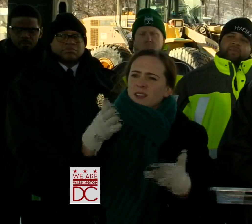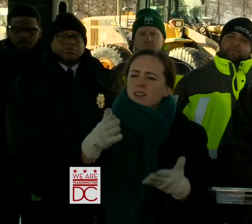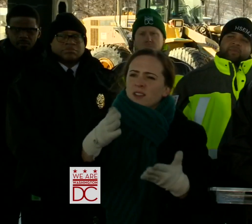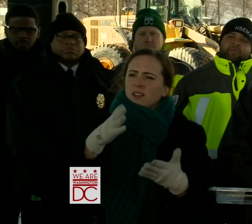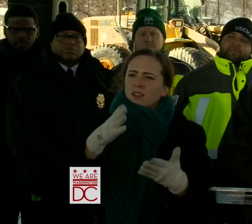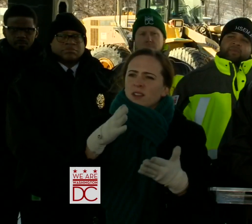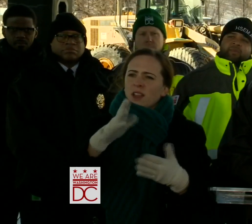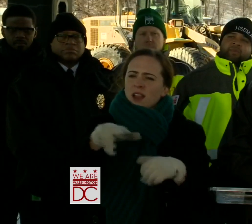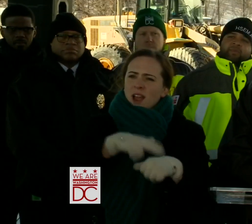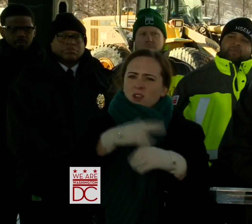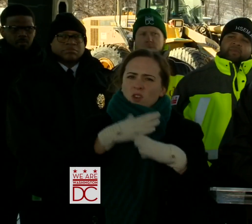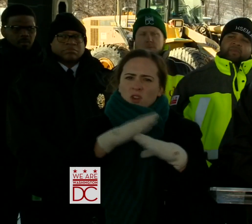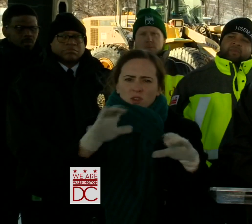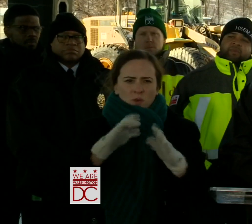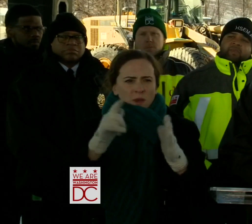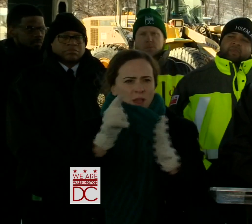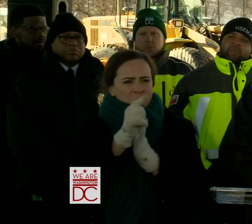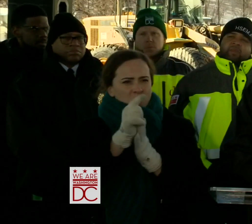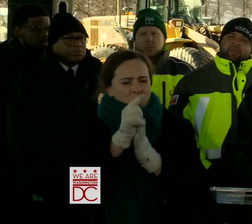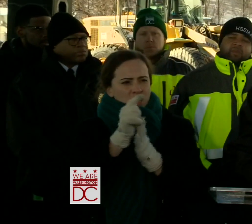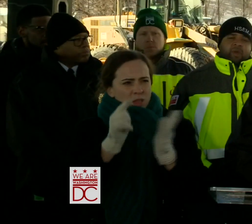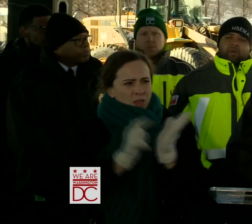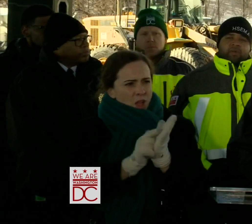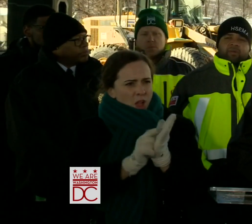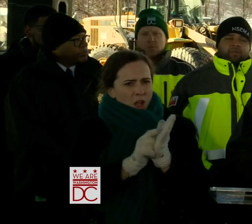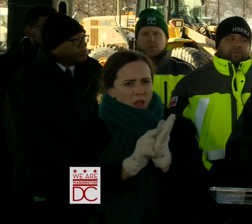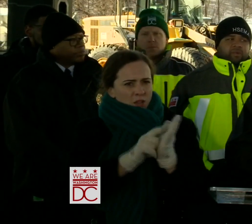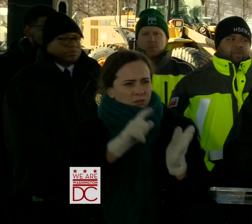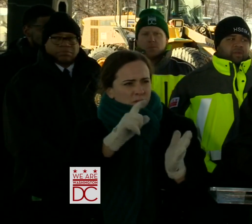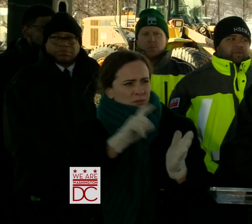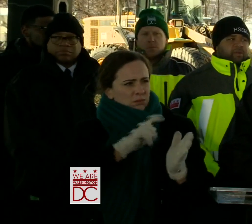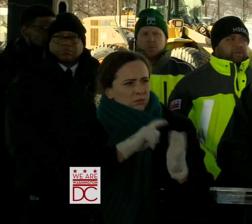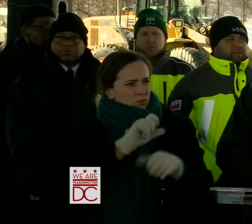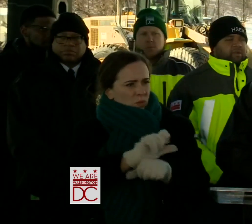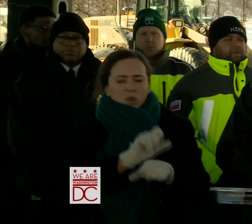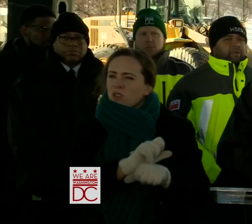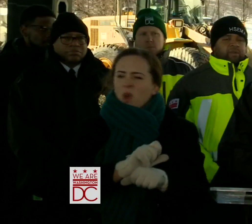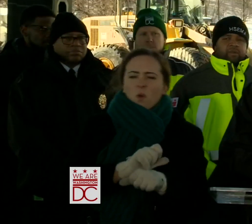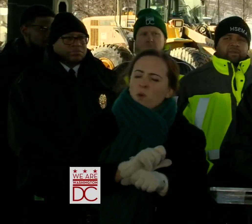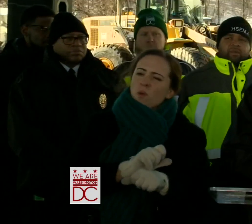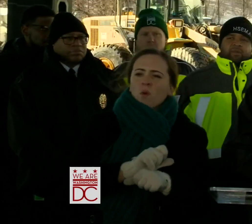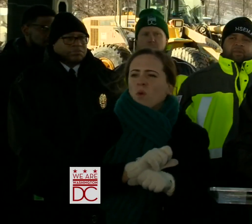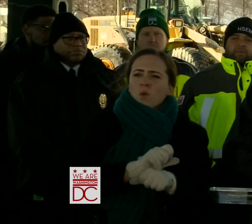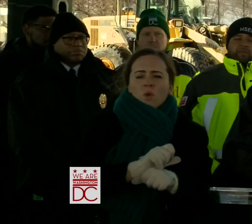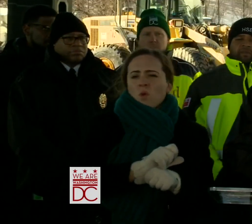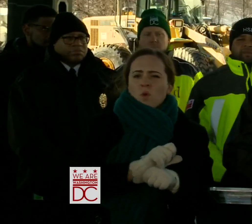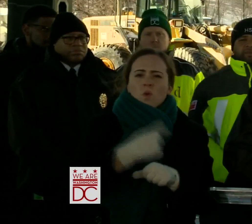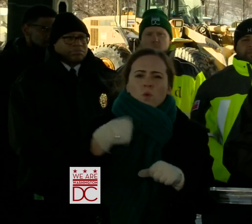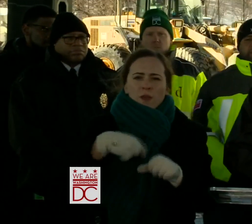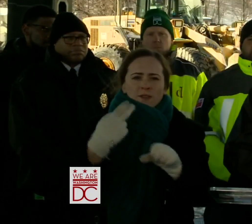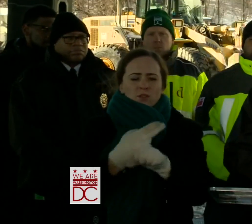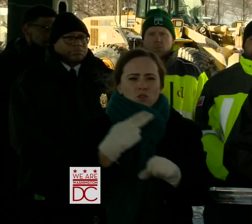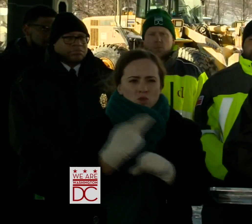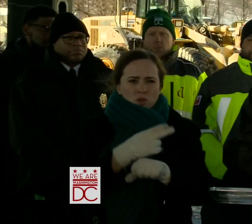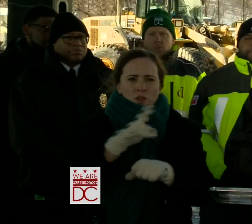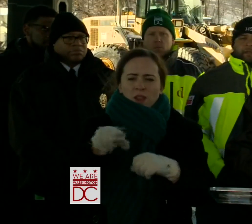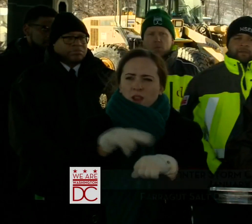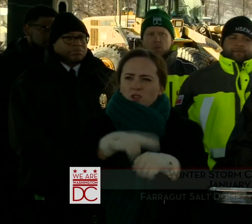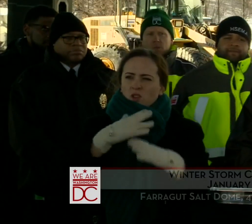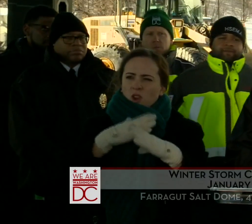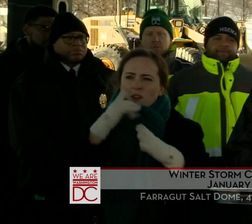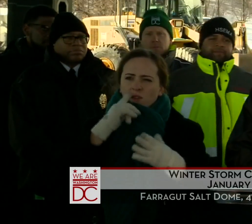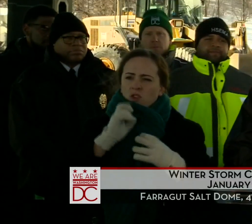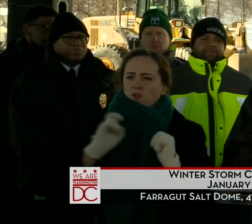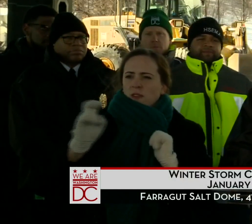Law enforcement. Is that what they're doing also? No. No, actually, the National Guard in this case, and what we've used them for here in the city, is